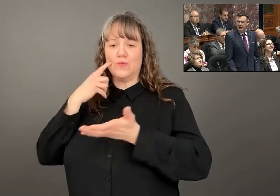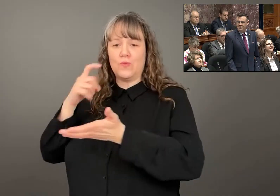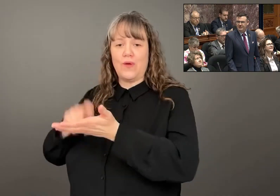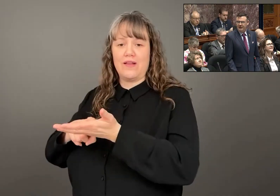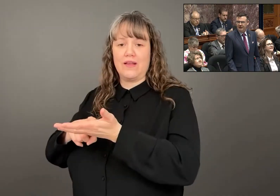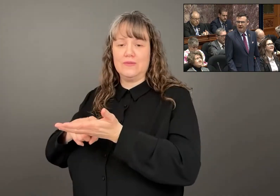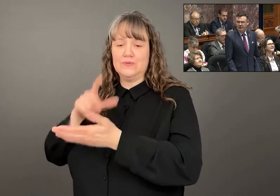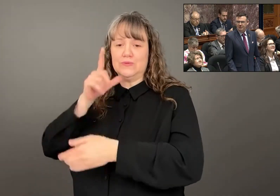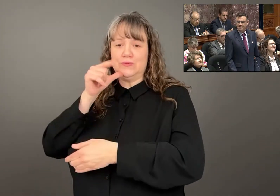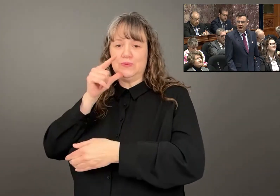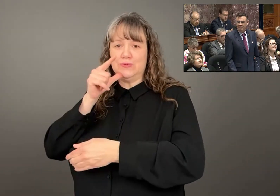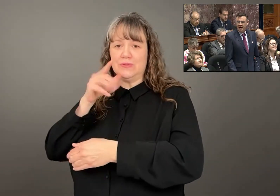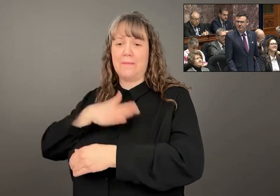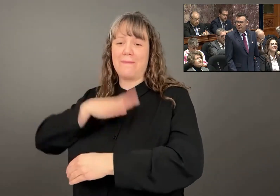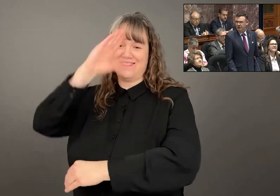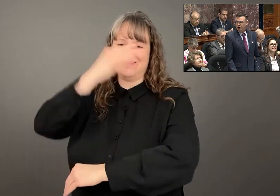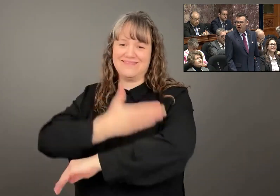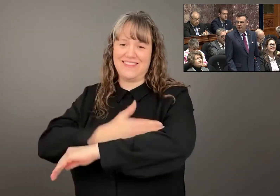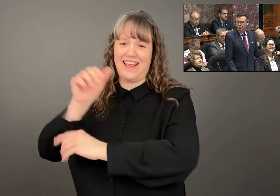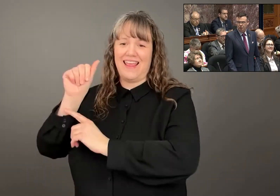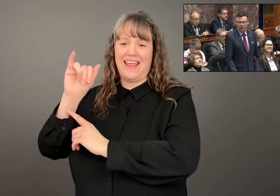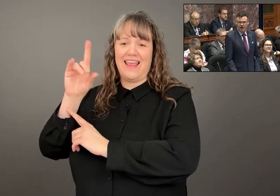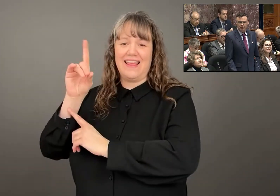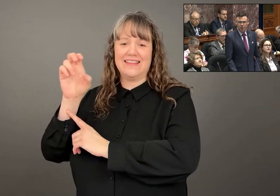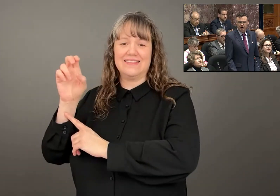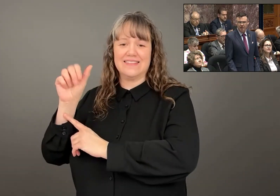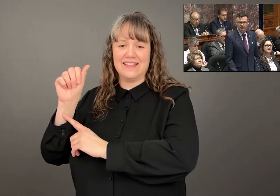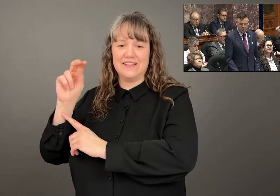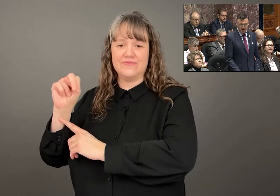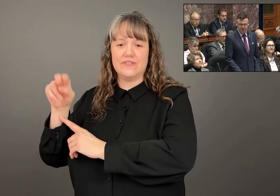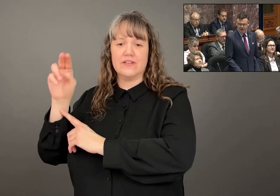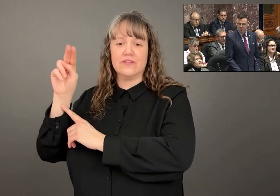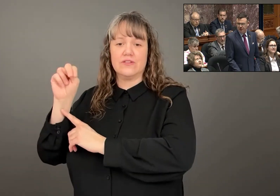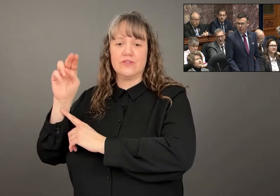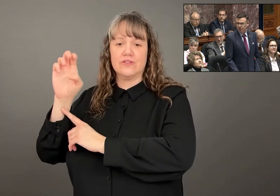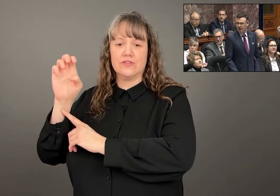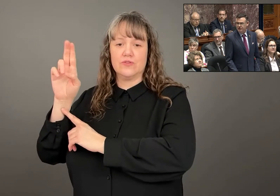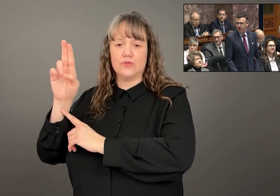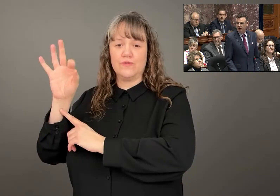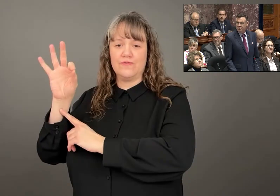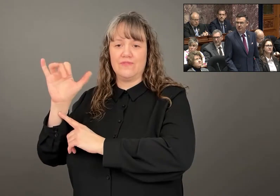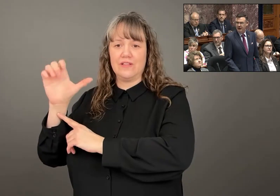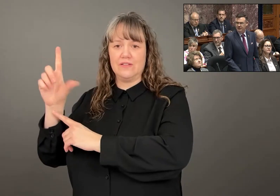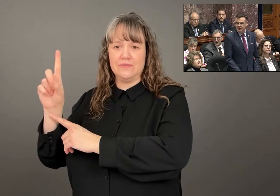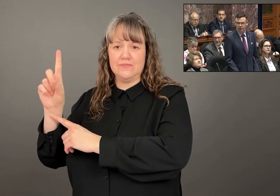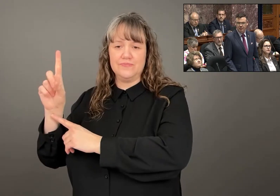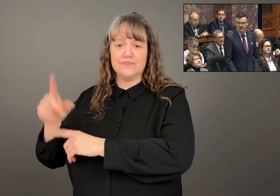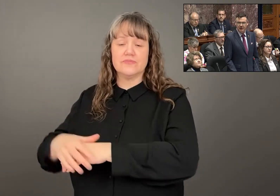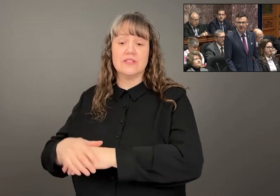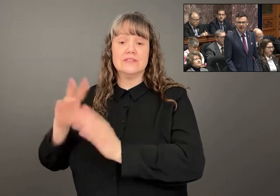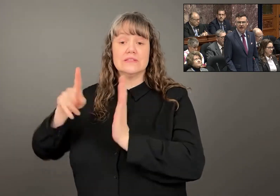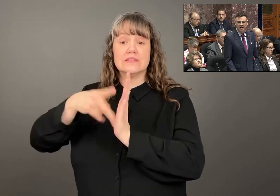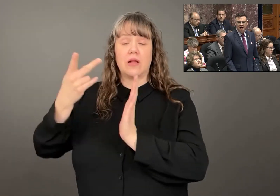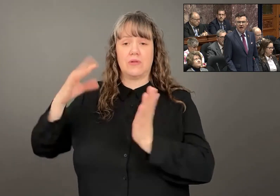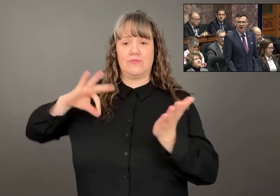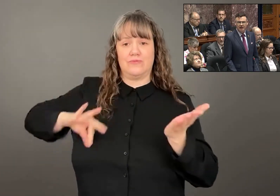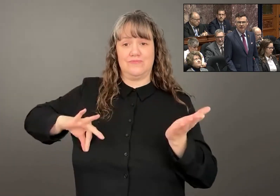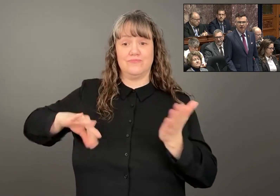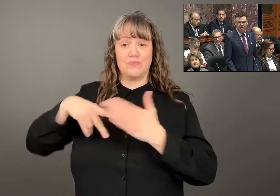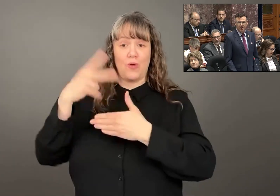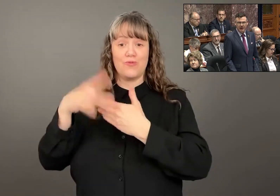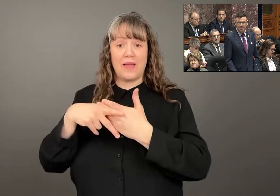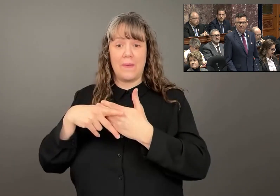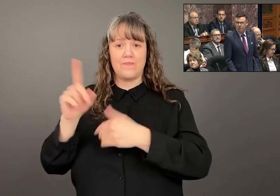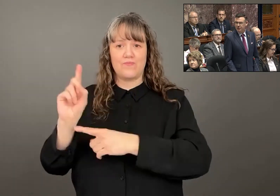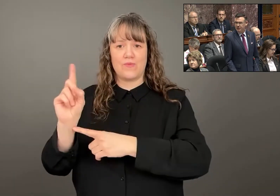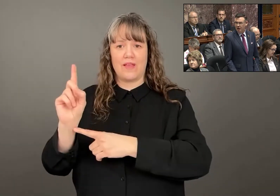Aidan was able to take advantage of the incredible dual credit program put on between Northern Lights College and South Peace Secondary. And at the